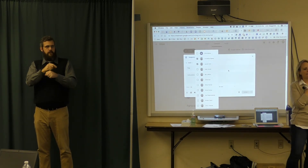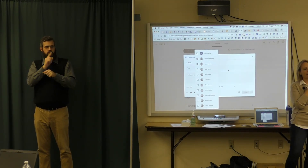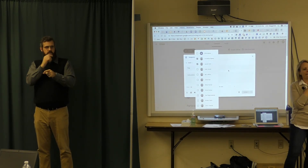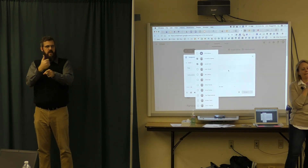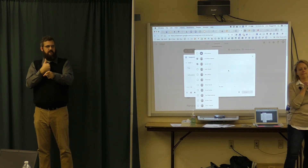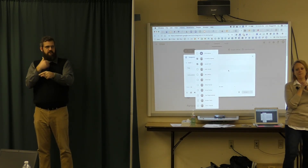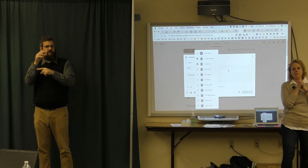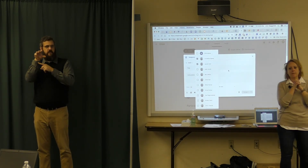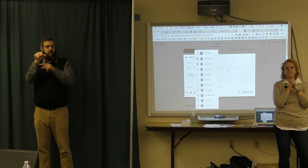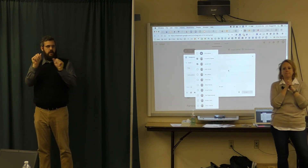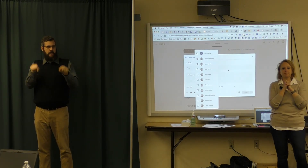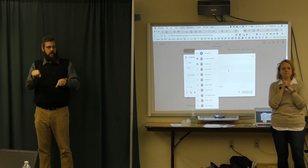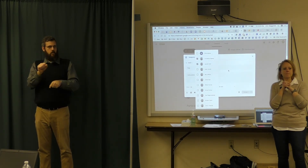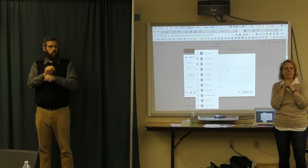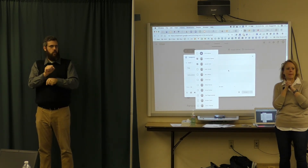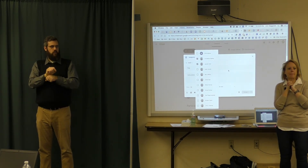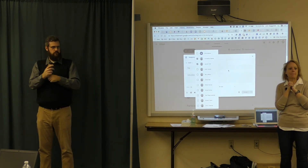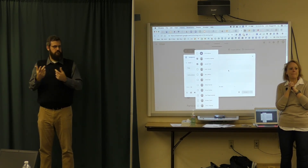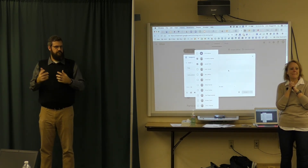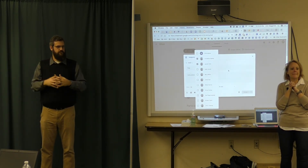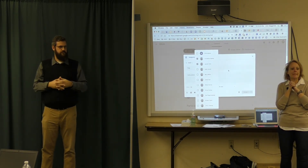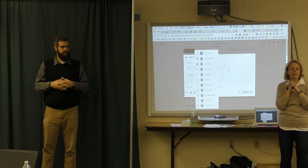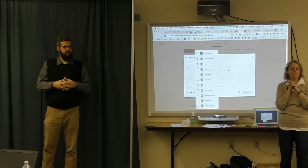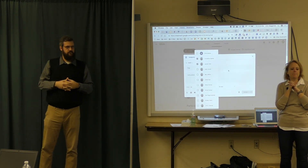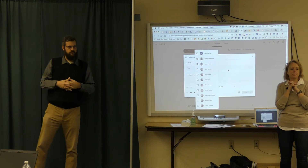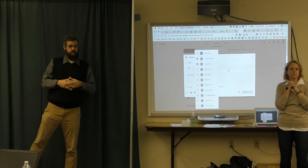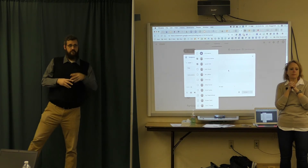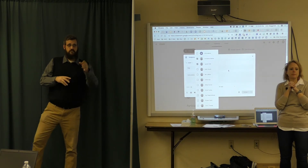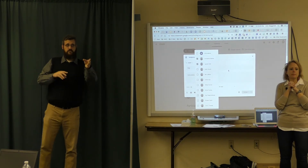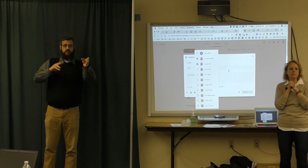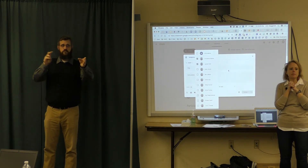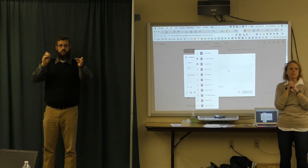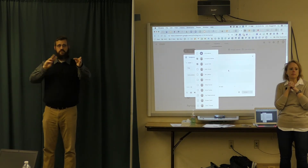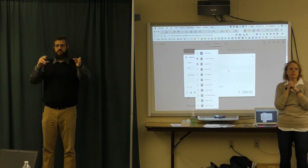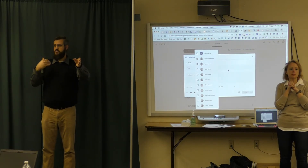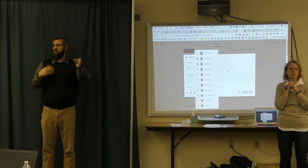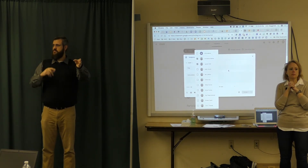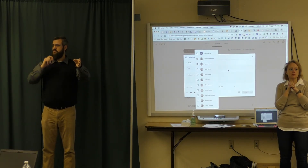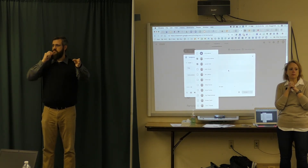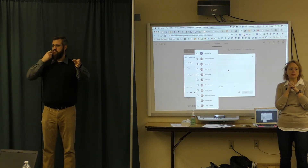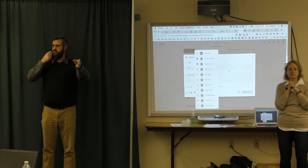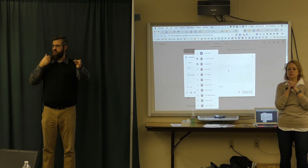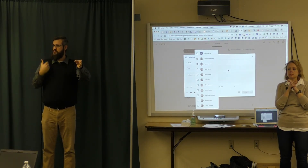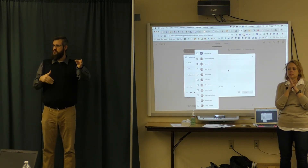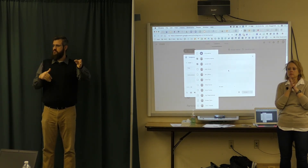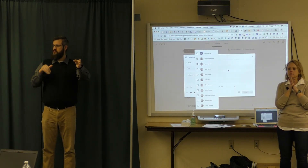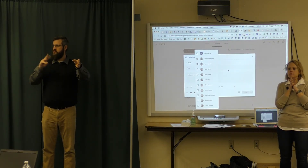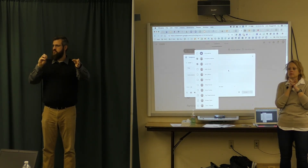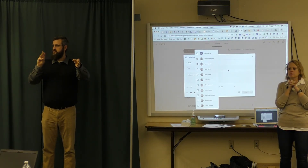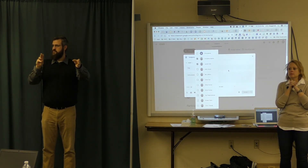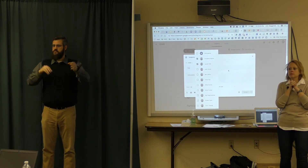enabled. Wow. Okay. That would be cool.